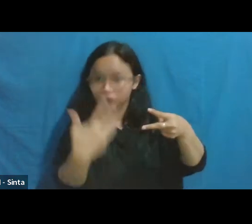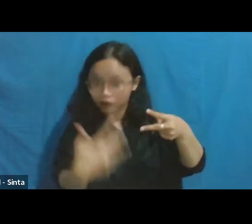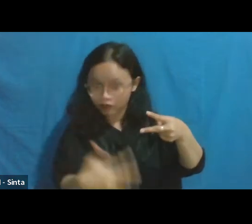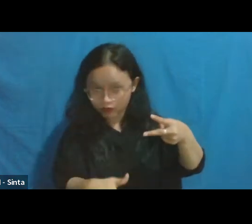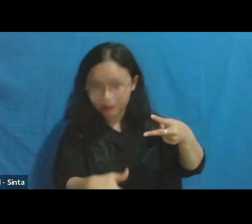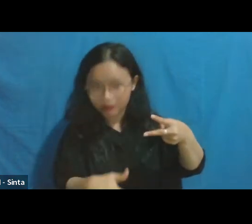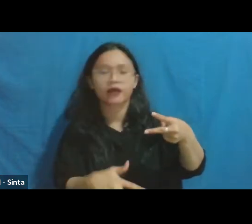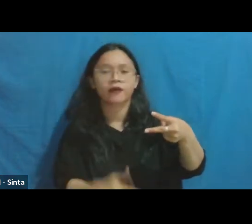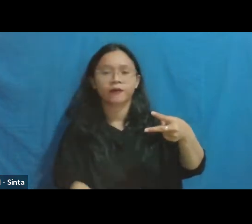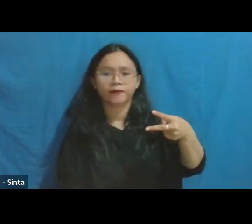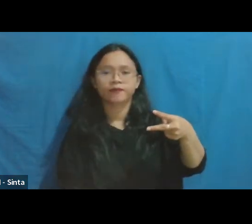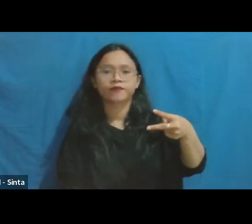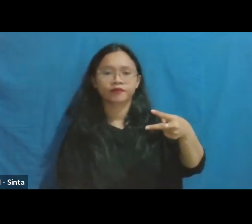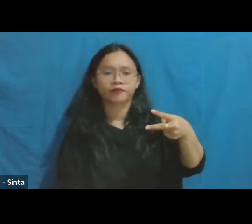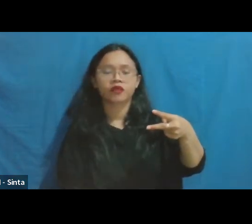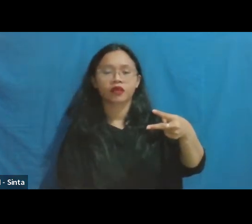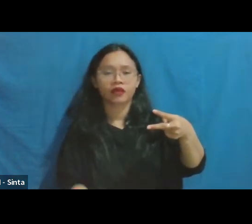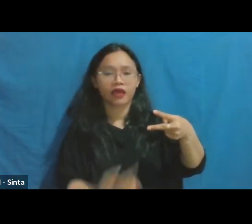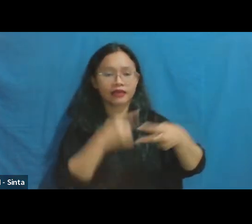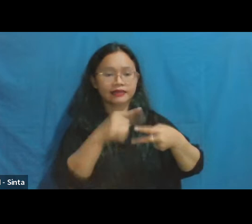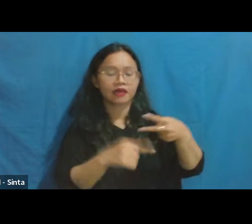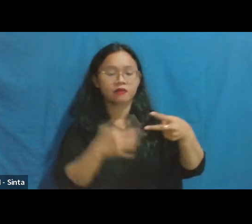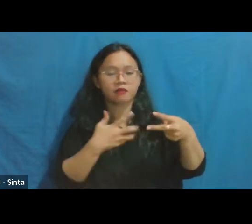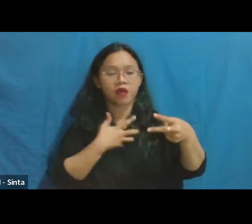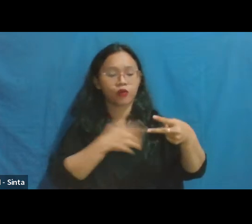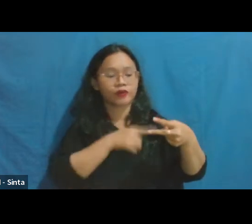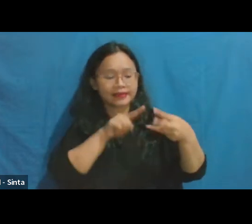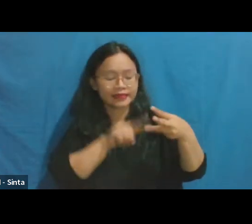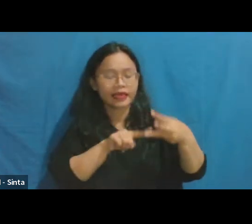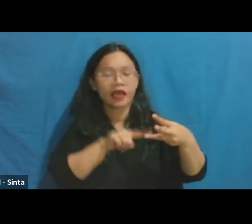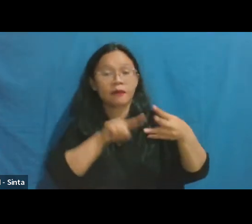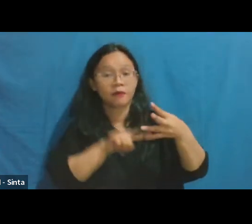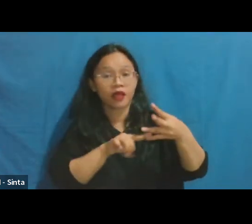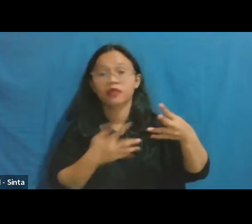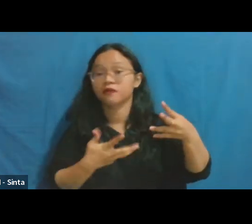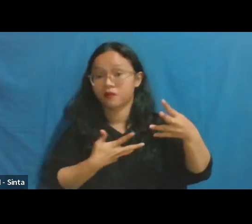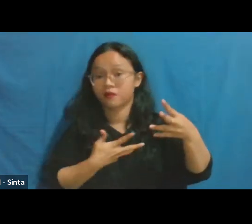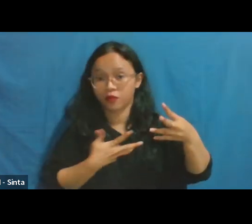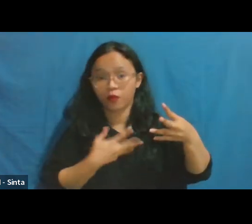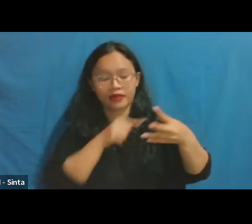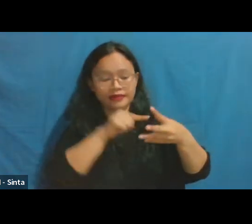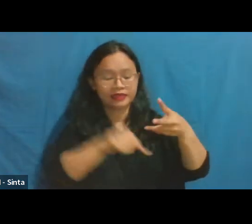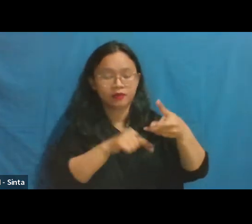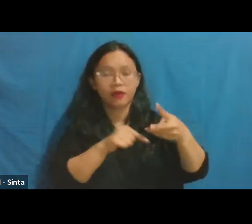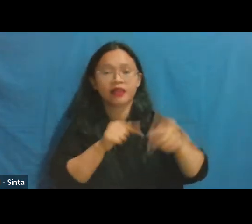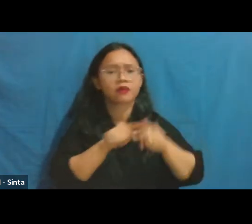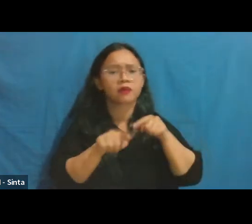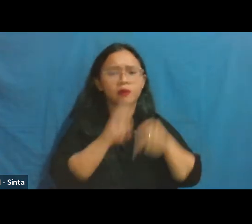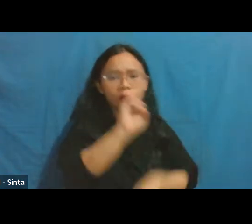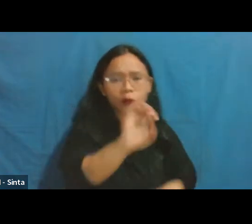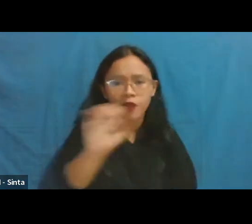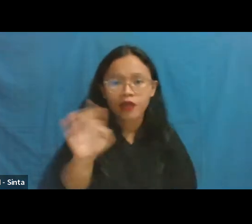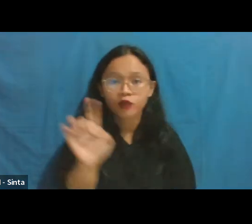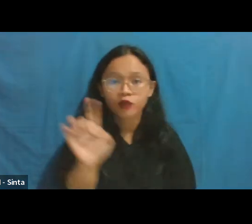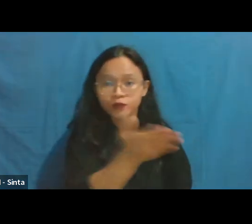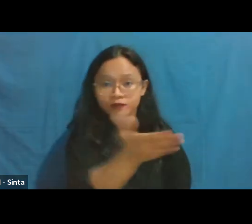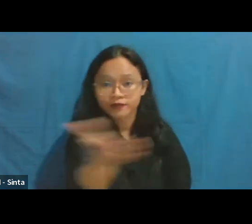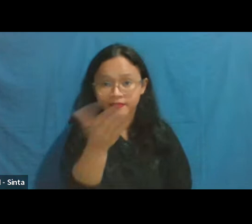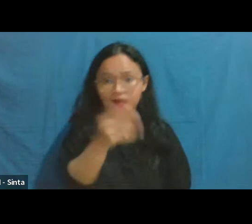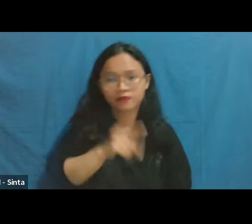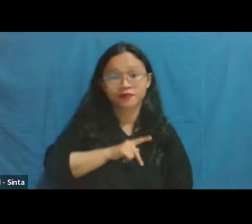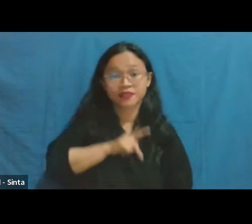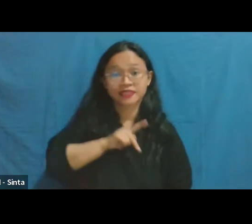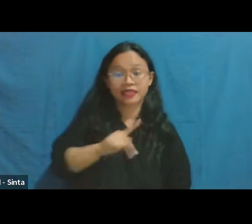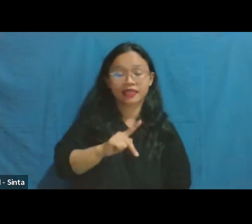all the participants to raise questions via Q&A box in Zoom